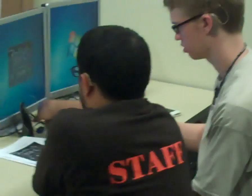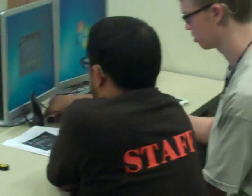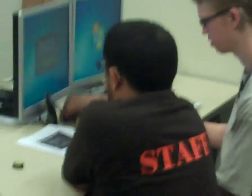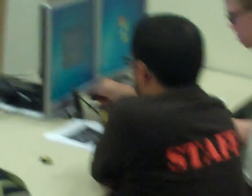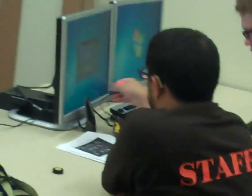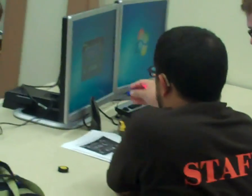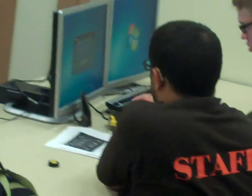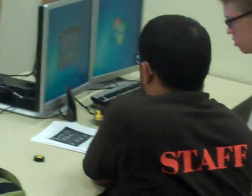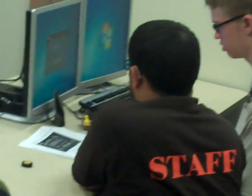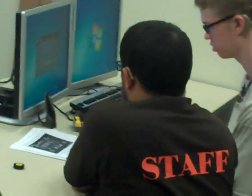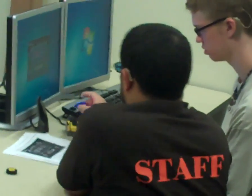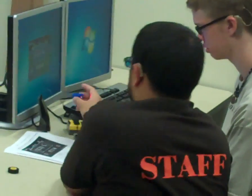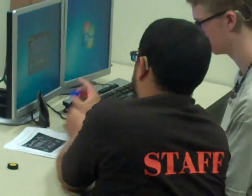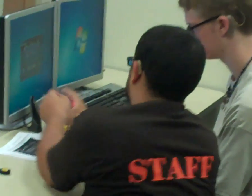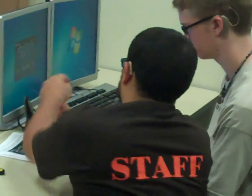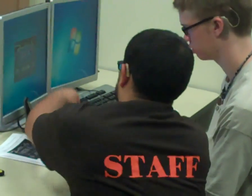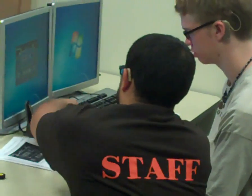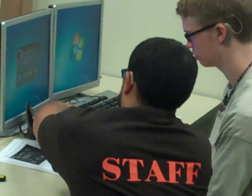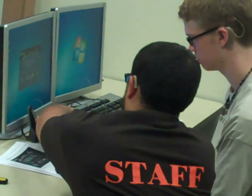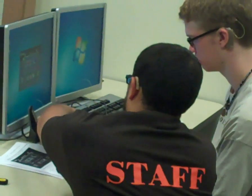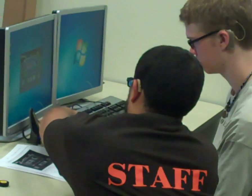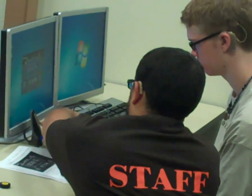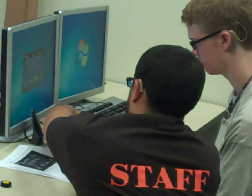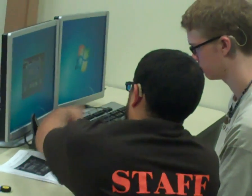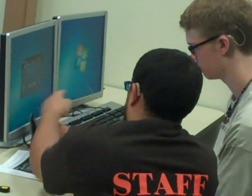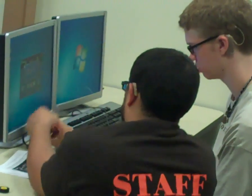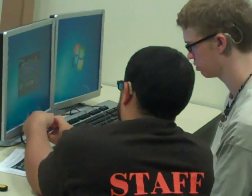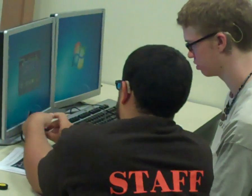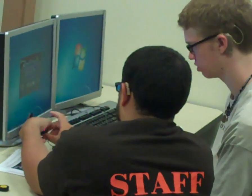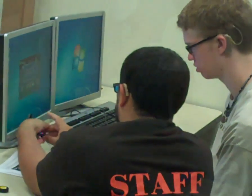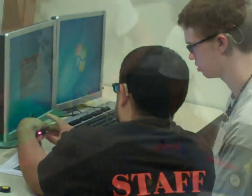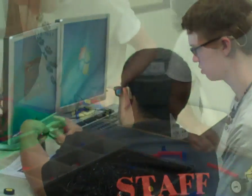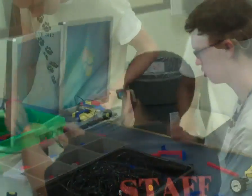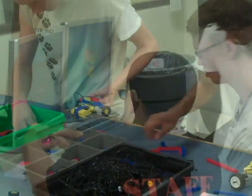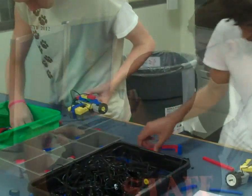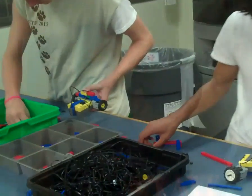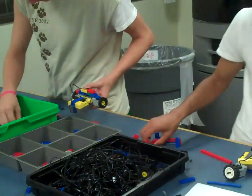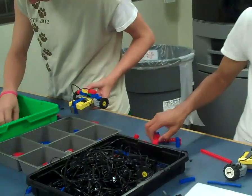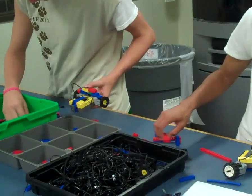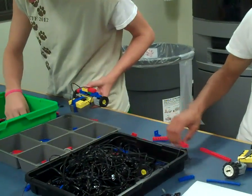have a and a half. Four motors. Oh, just Thank you.